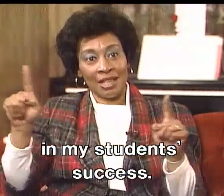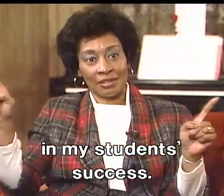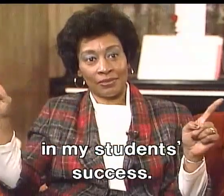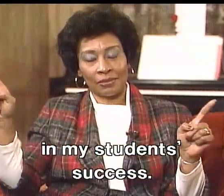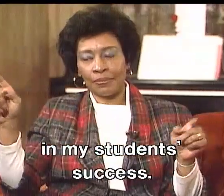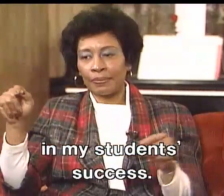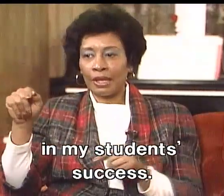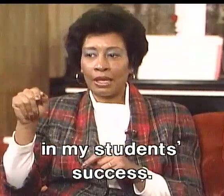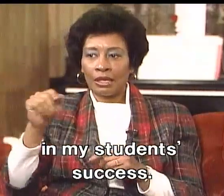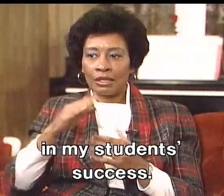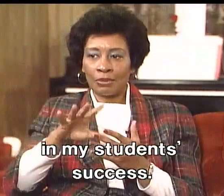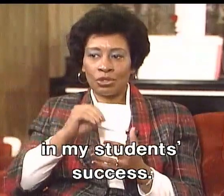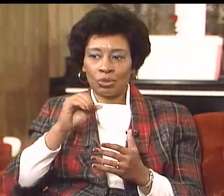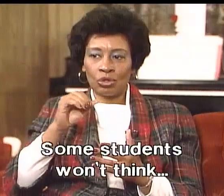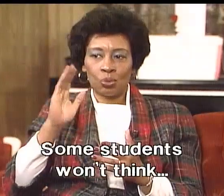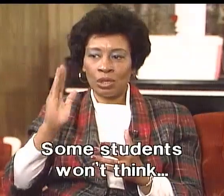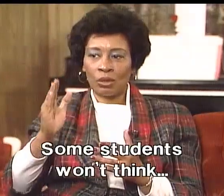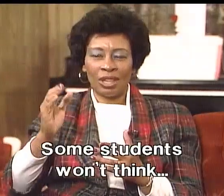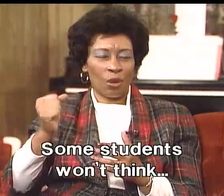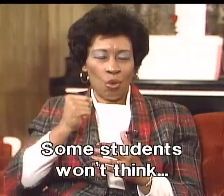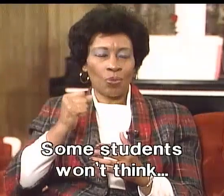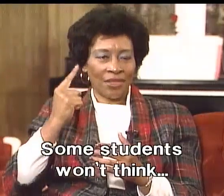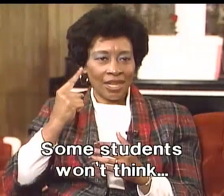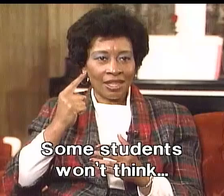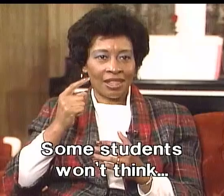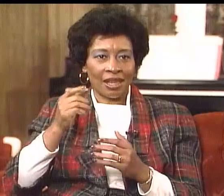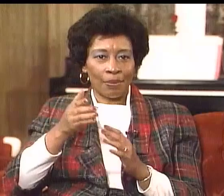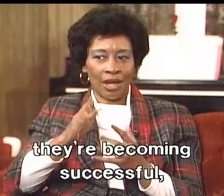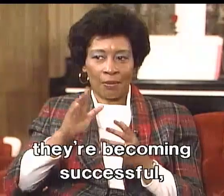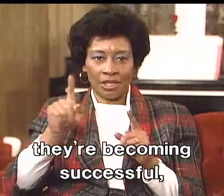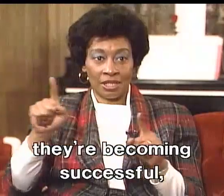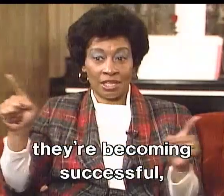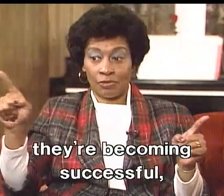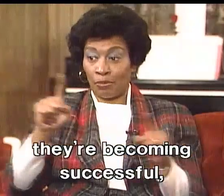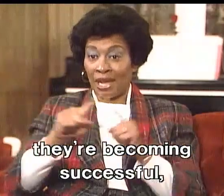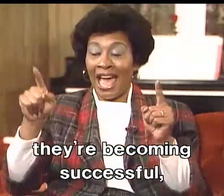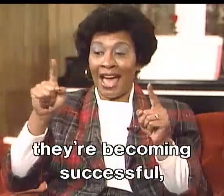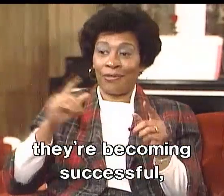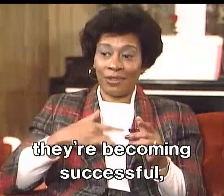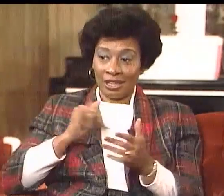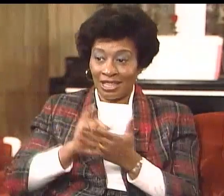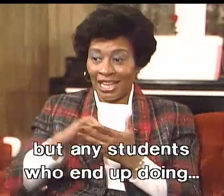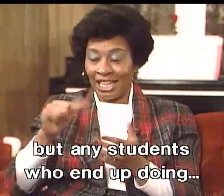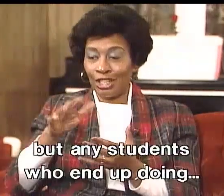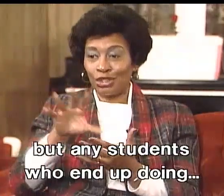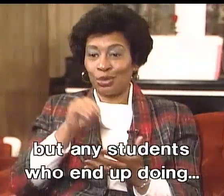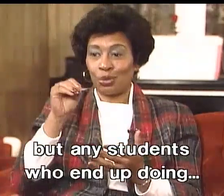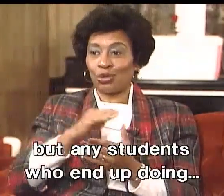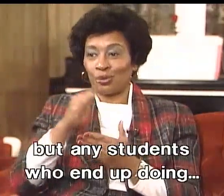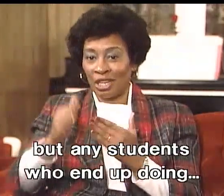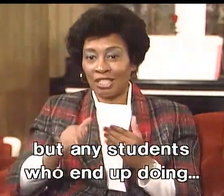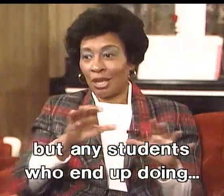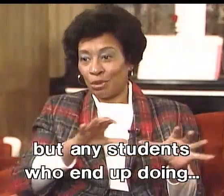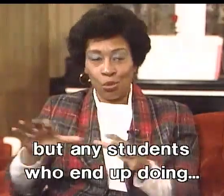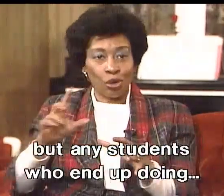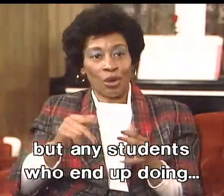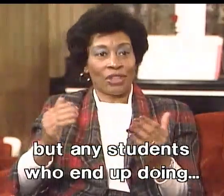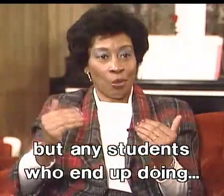successful. Some students will, they won't think that they are becoming successful, but I feel that any student who ends up doing what they want